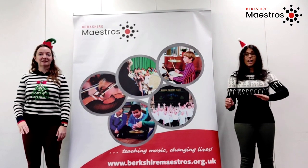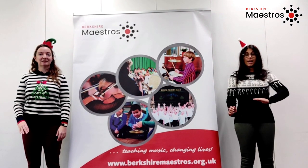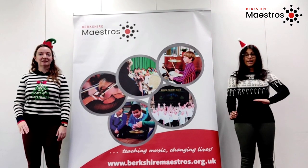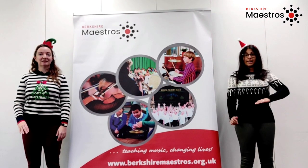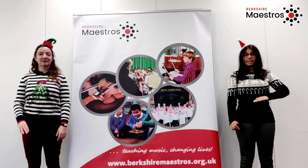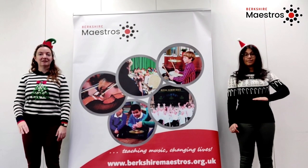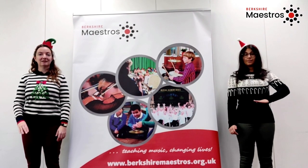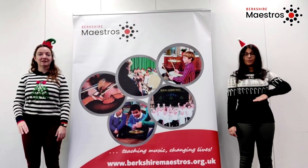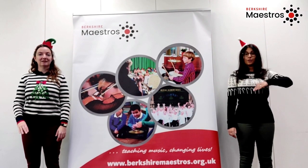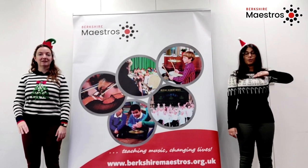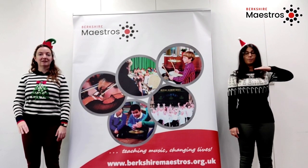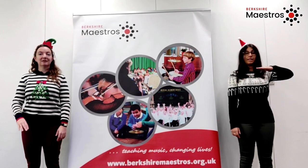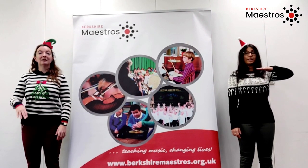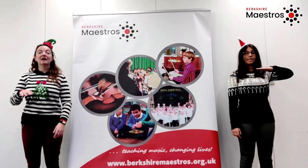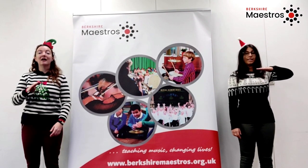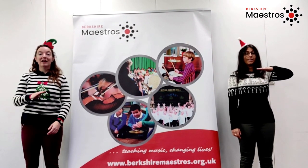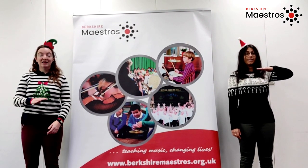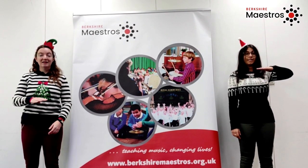1, 2, 3. In the